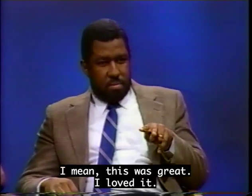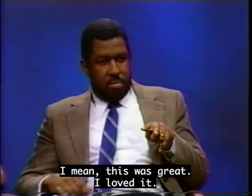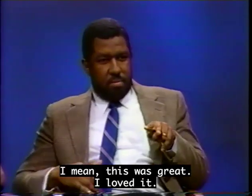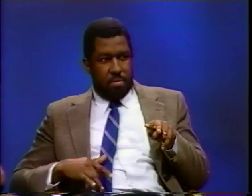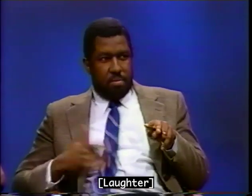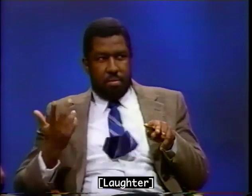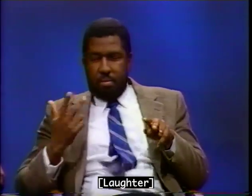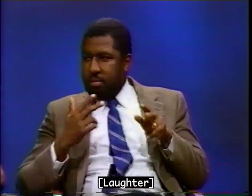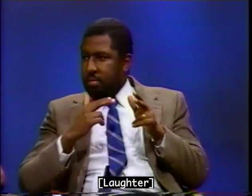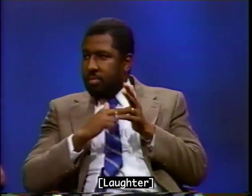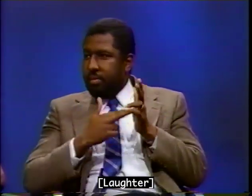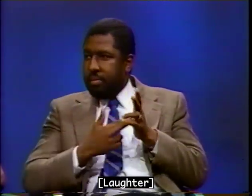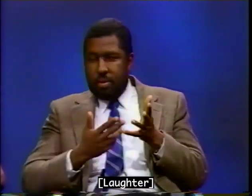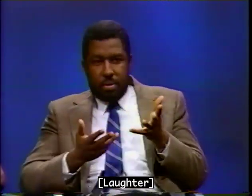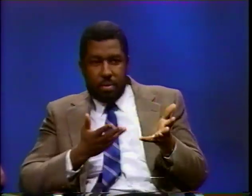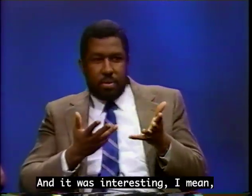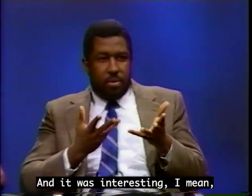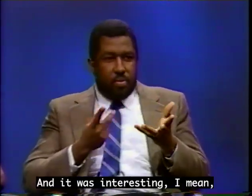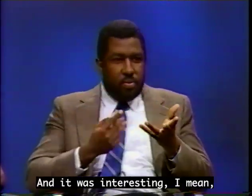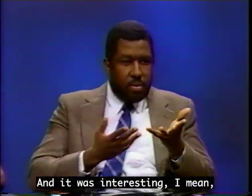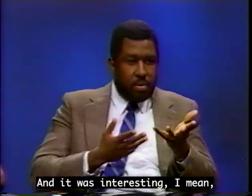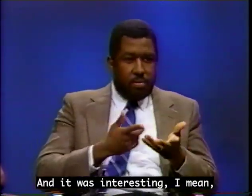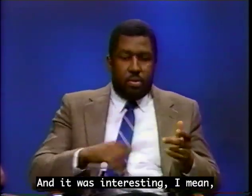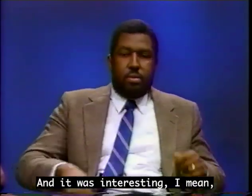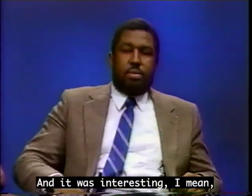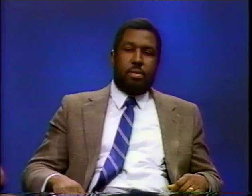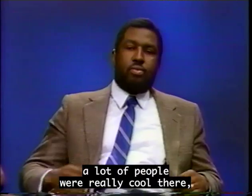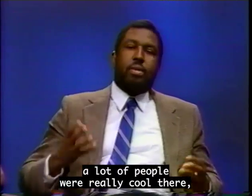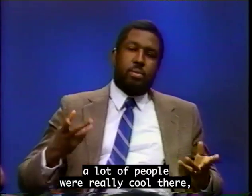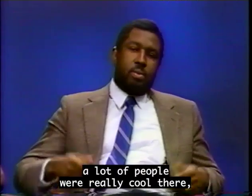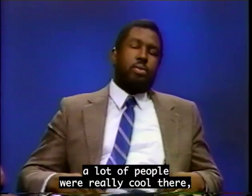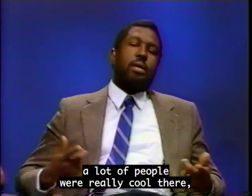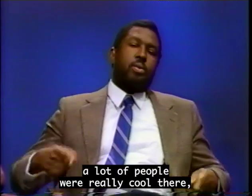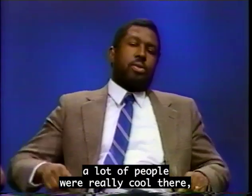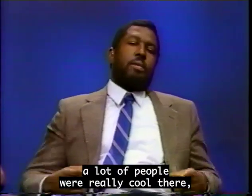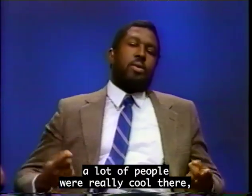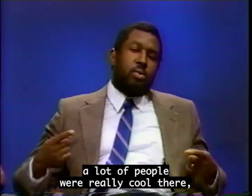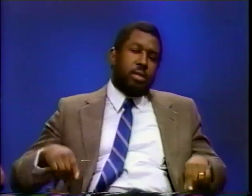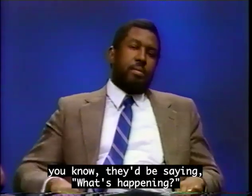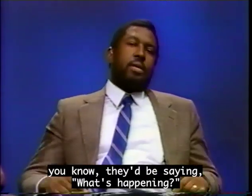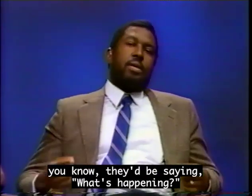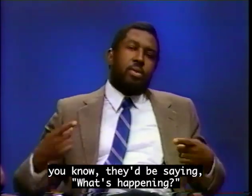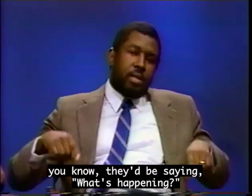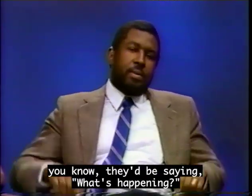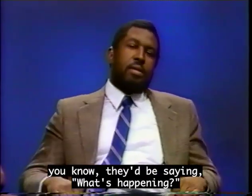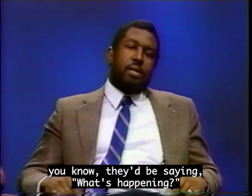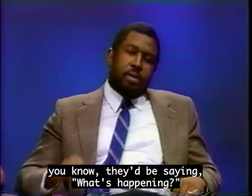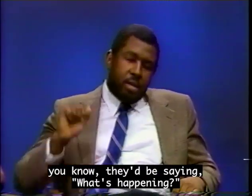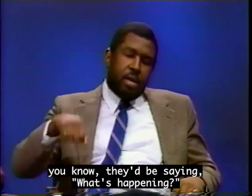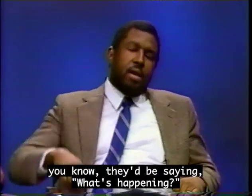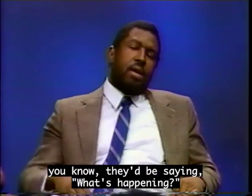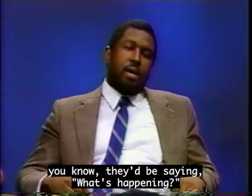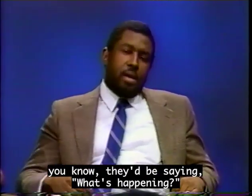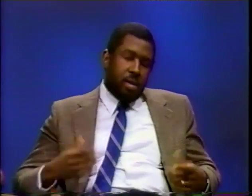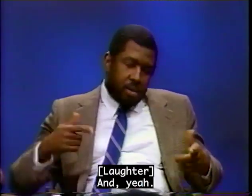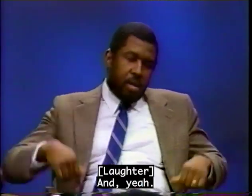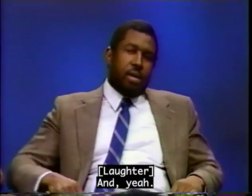loved it. And it was interesting. I mean, a lot of people were really cool there. You know, they'd be saying, "What's happening?" You know,